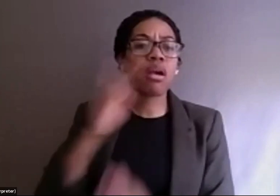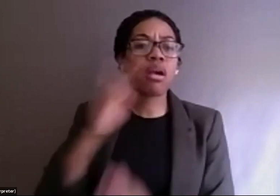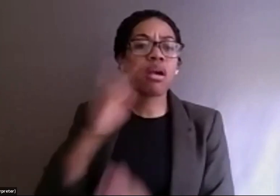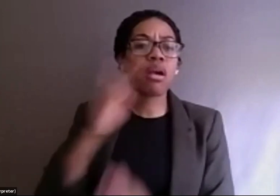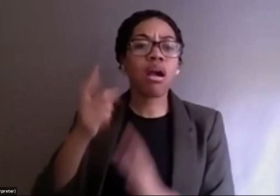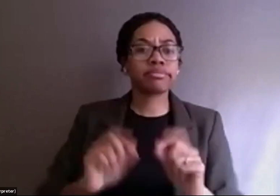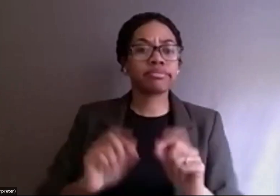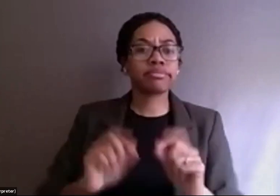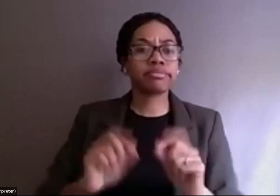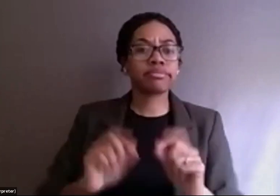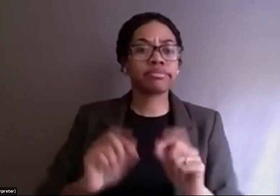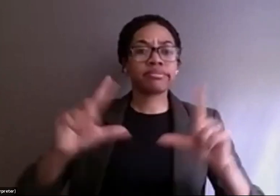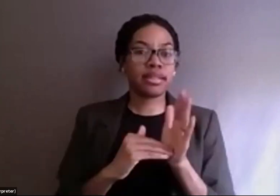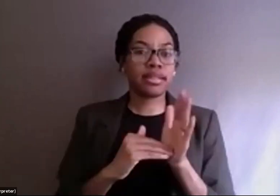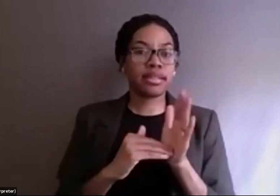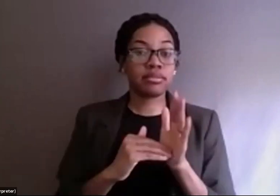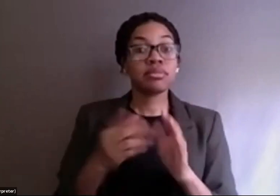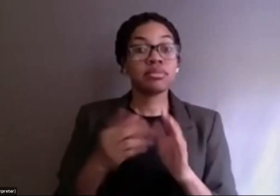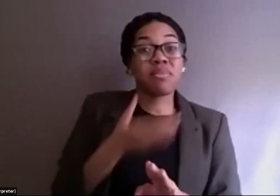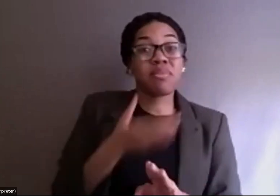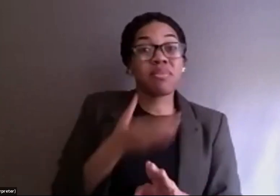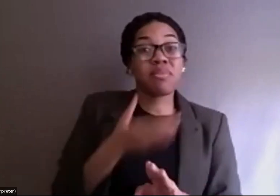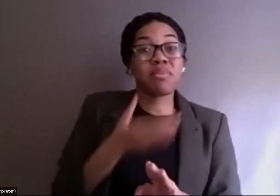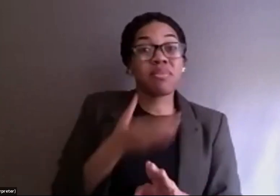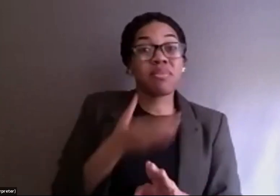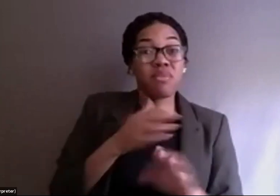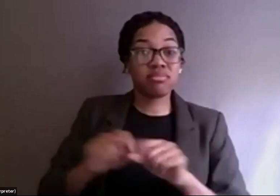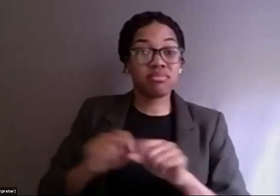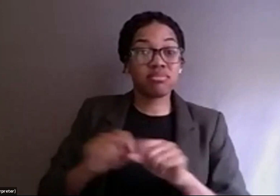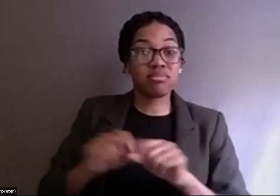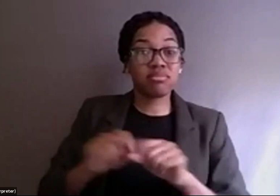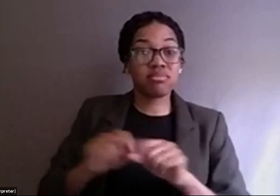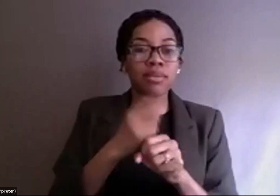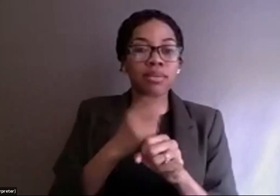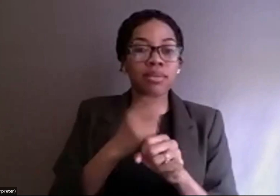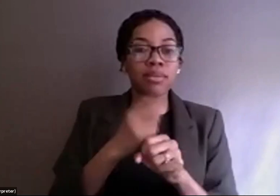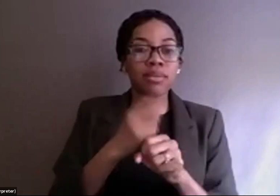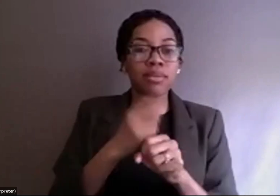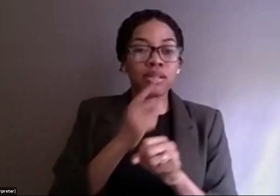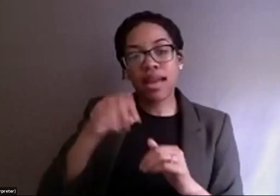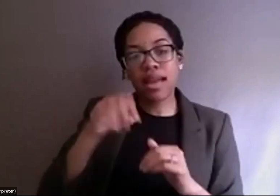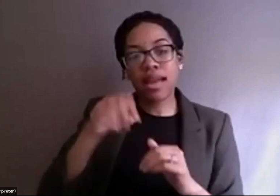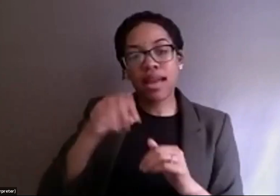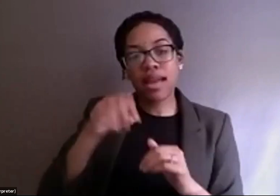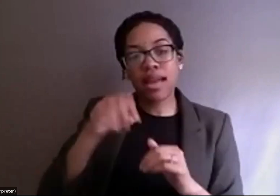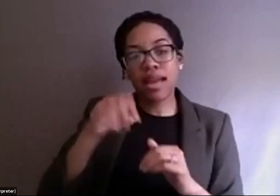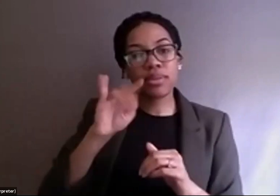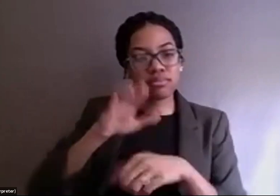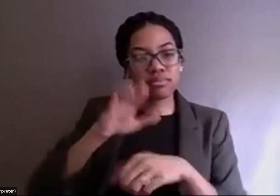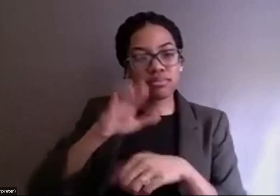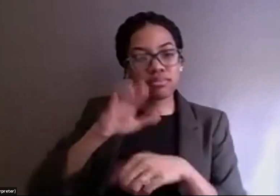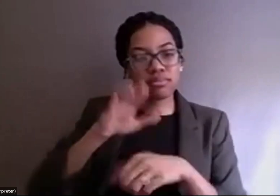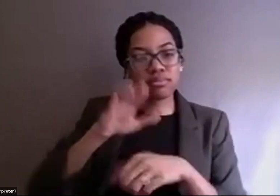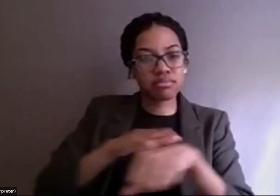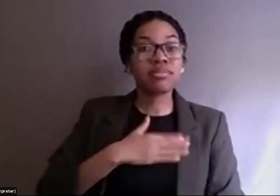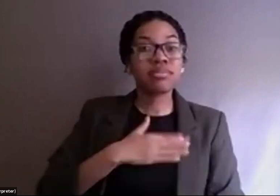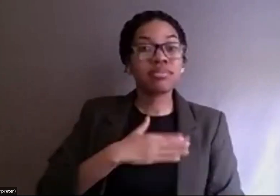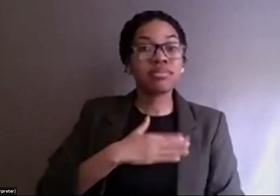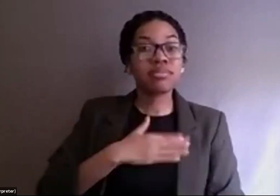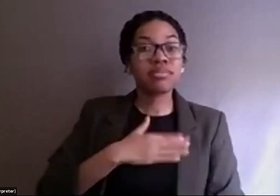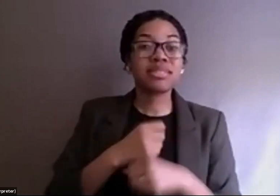before we go into the groups, I want to offer an equity consideration. Make sure everyone has spoken